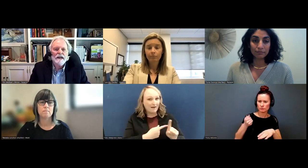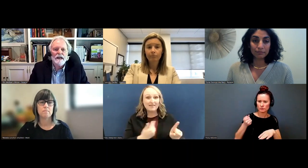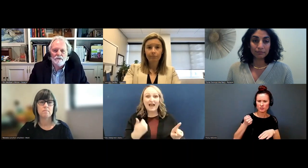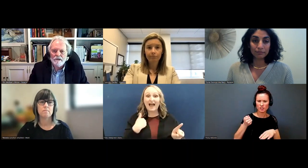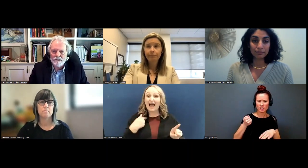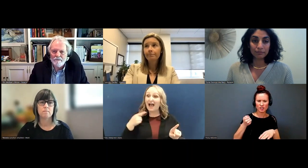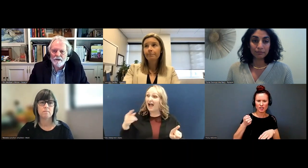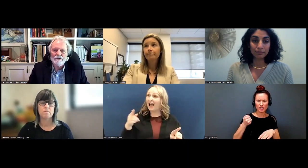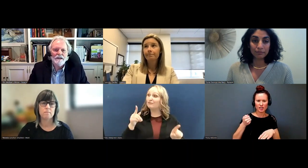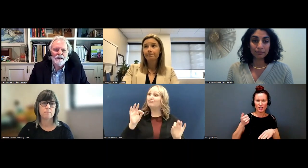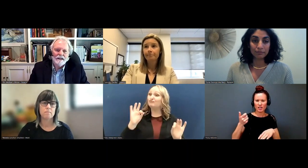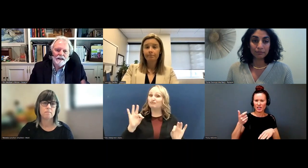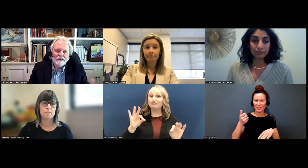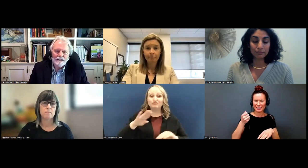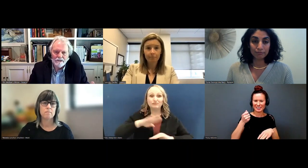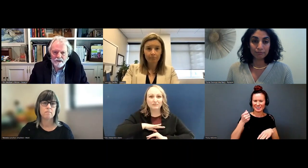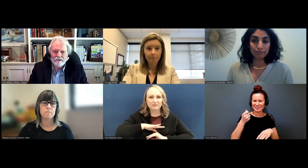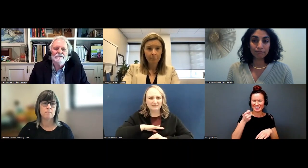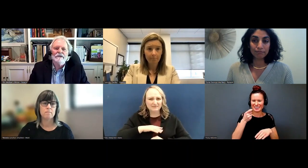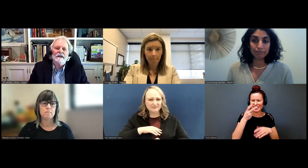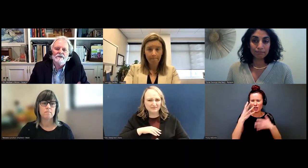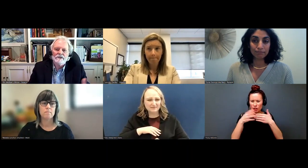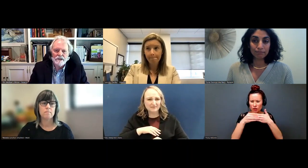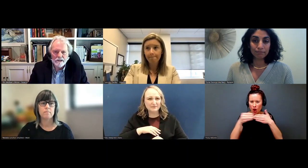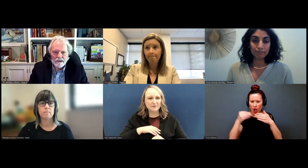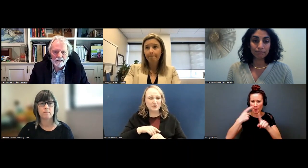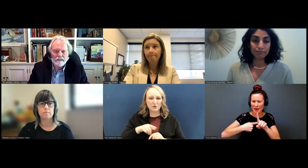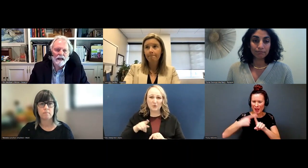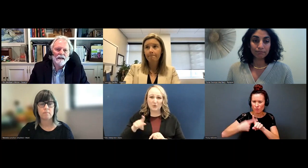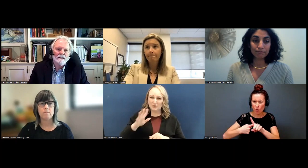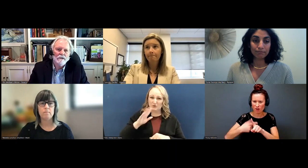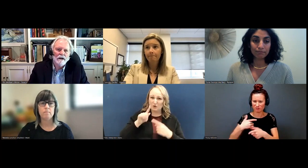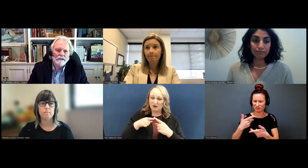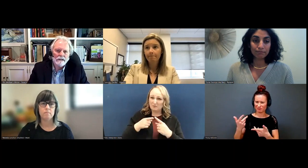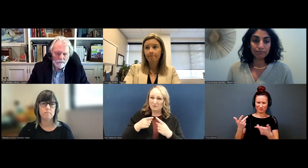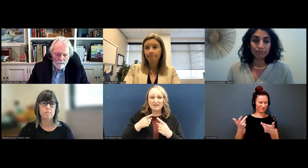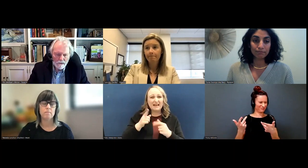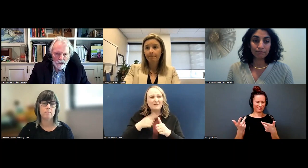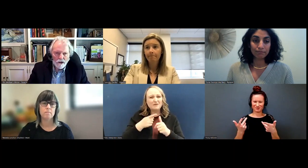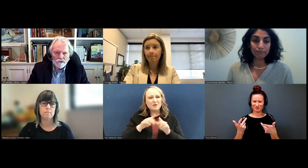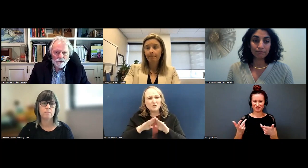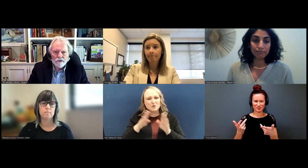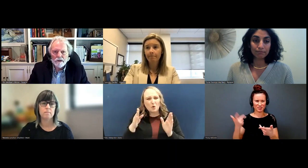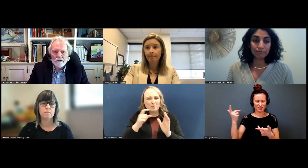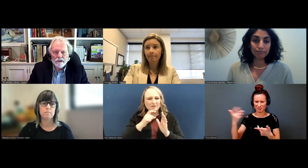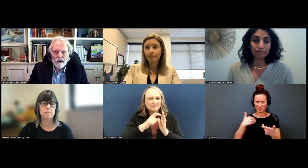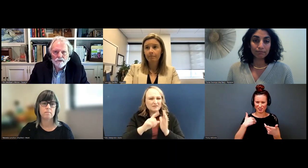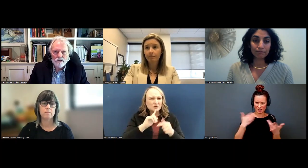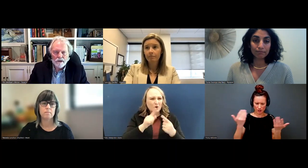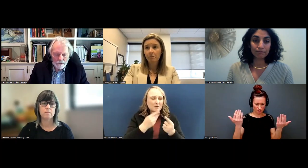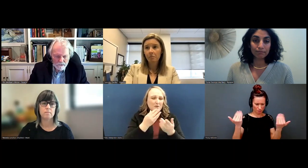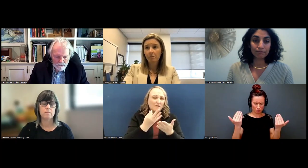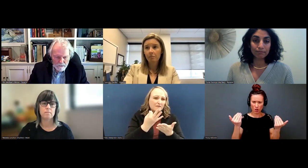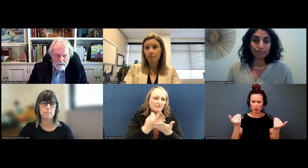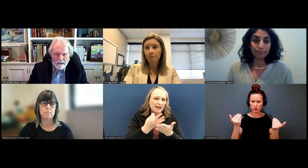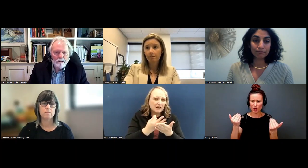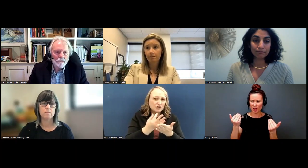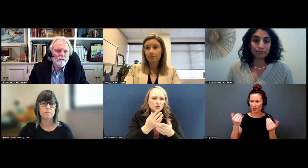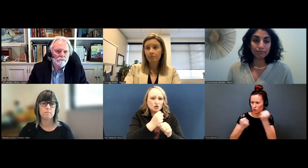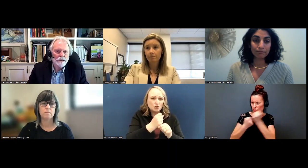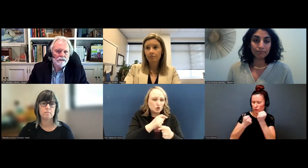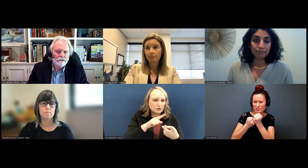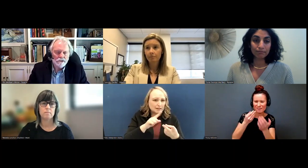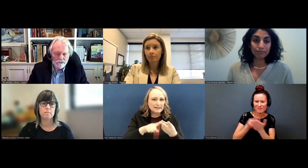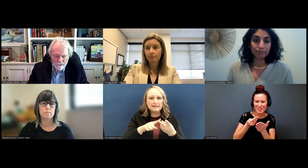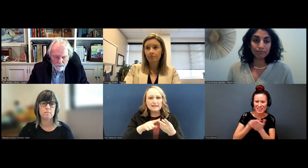in the preamble about addressing financial security and tackling poverty. So the House of Commons Committee did